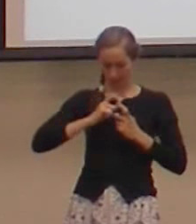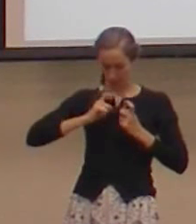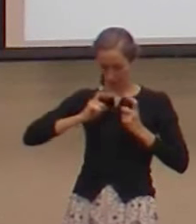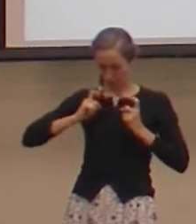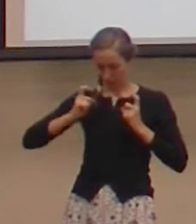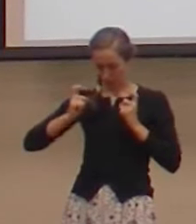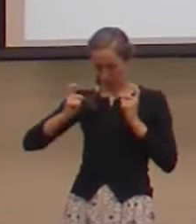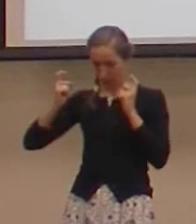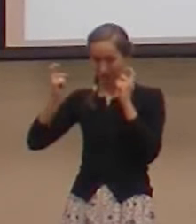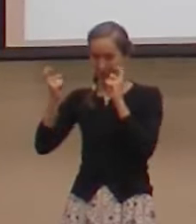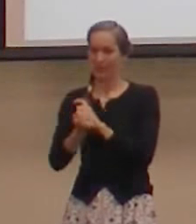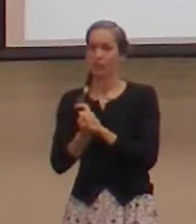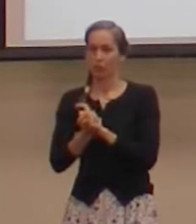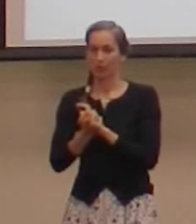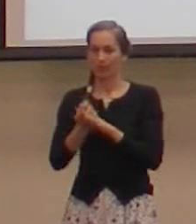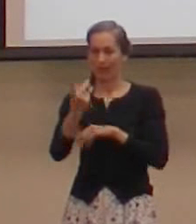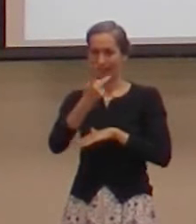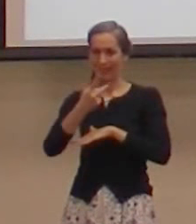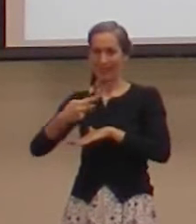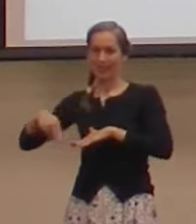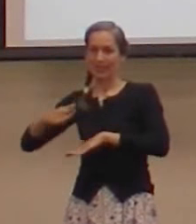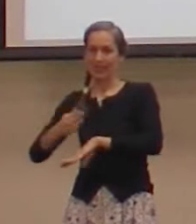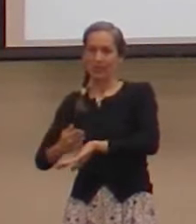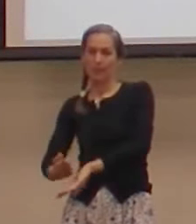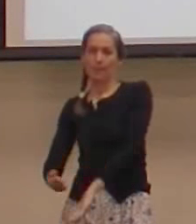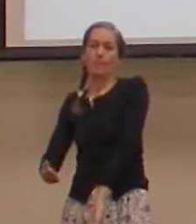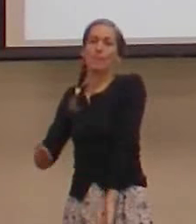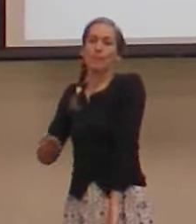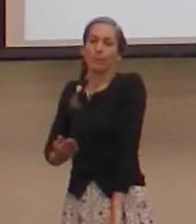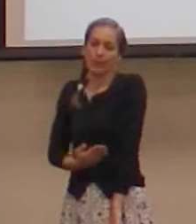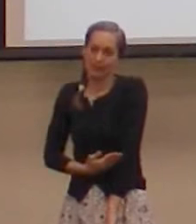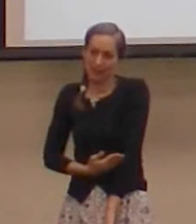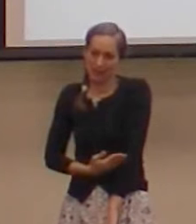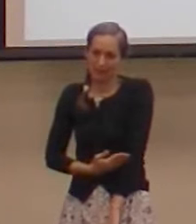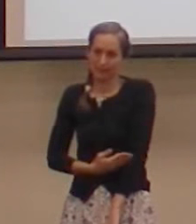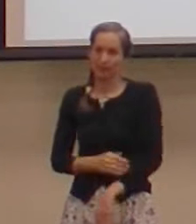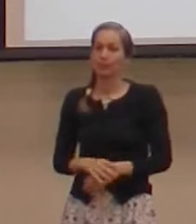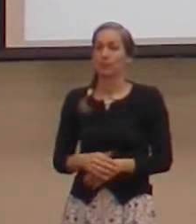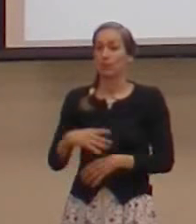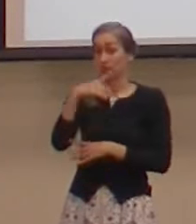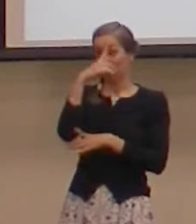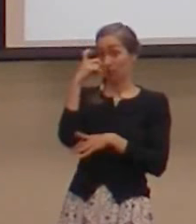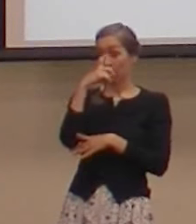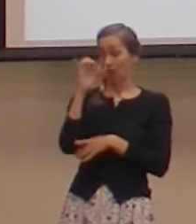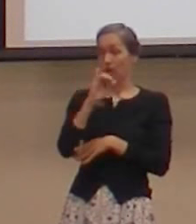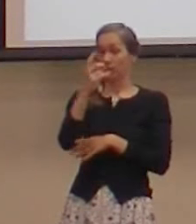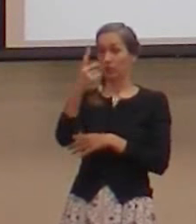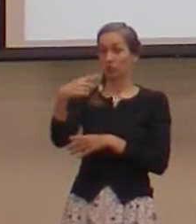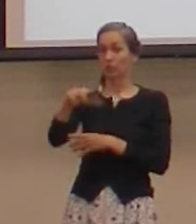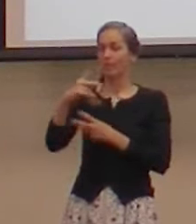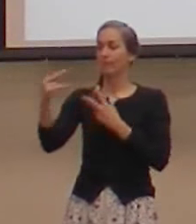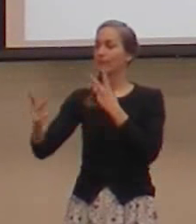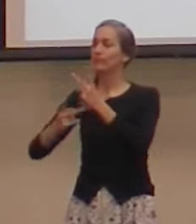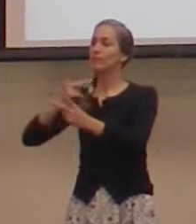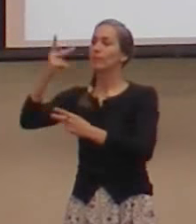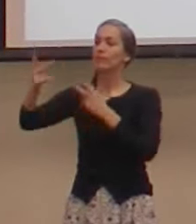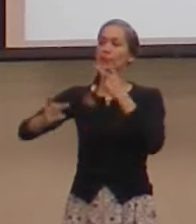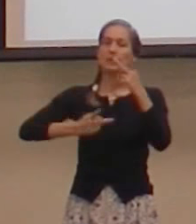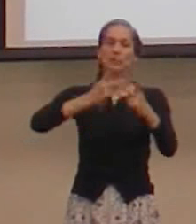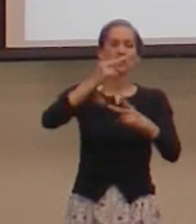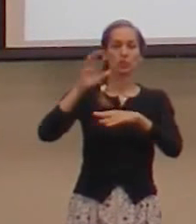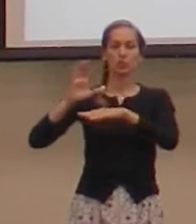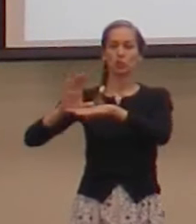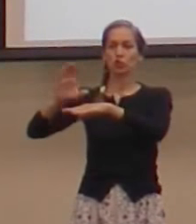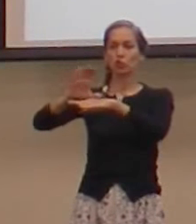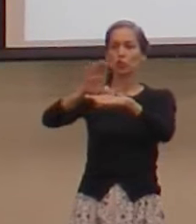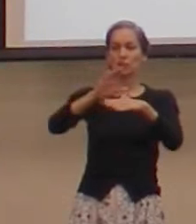that enhances the kingdom forever. So this summer, as you guys are going around and you're visiting different churches, you're visiting